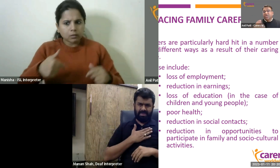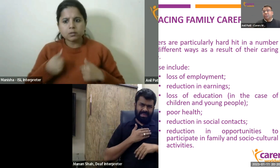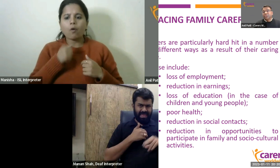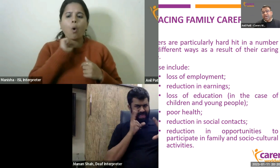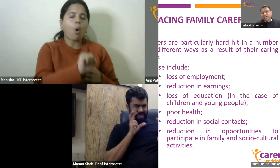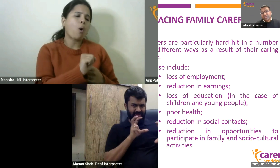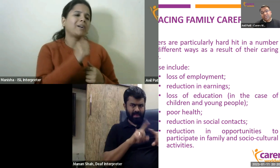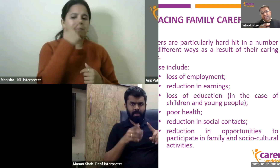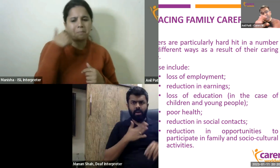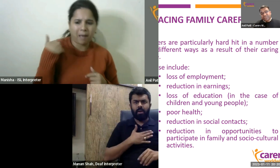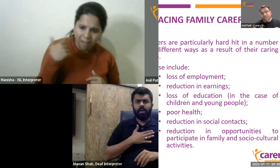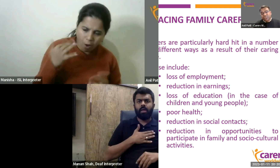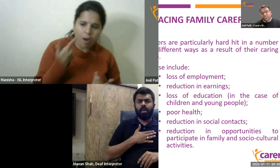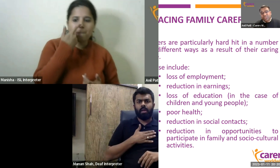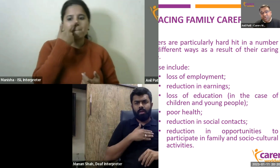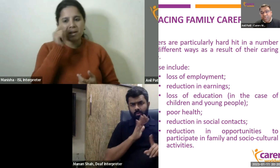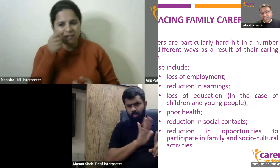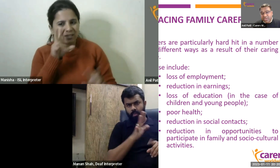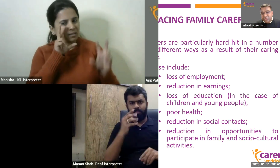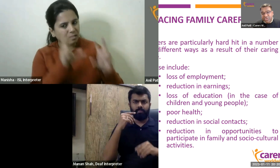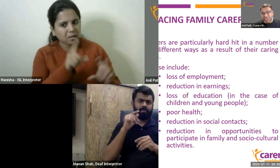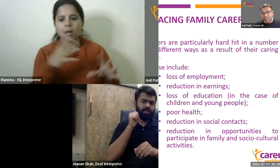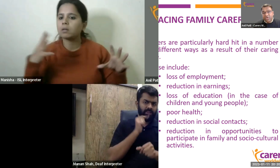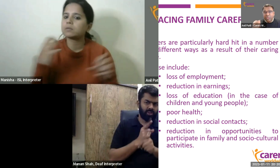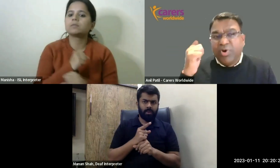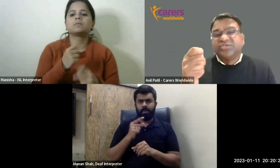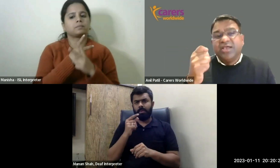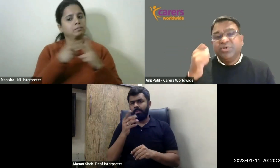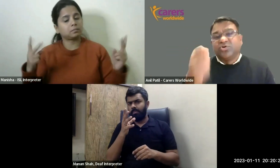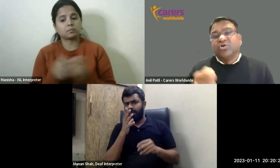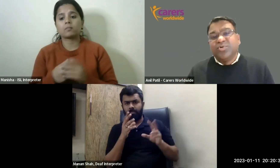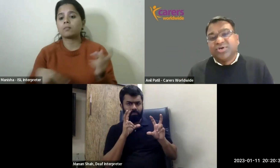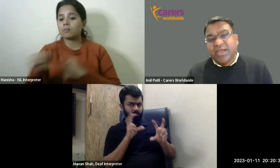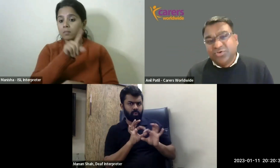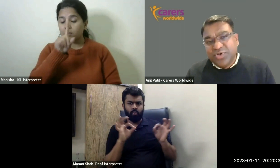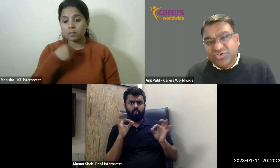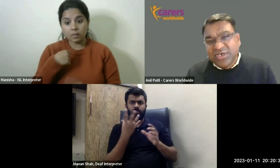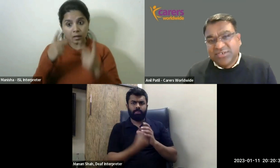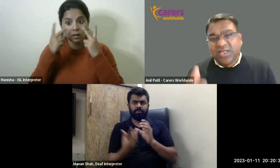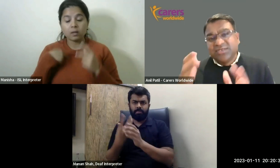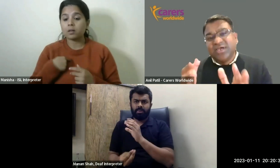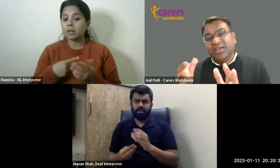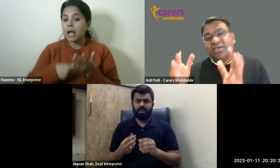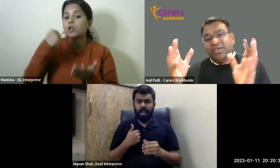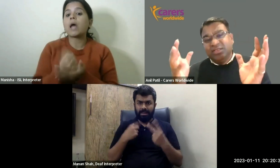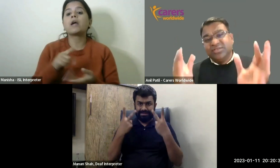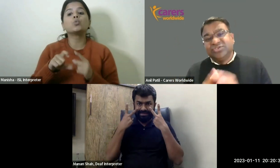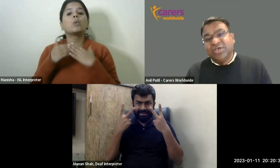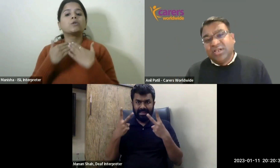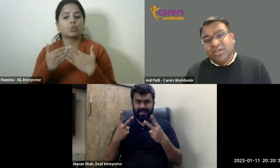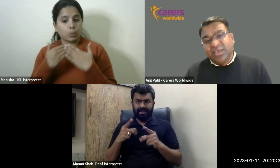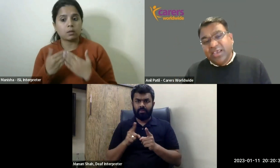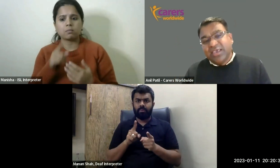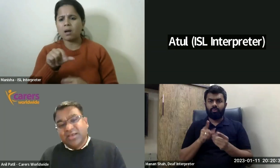parents. Due to that, they're missing out their vital education. One side we talk about right to education, other side